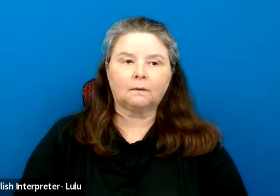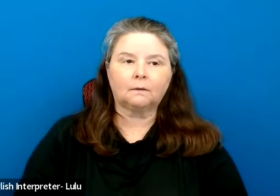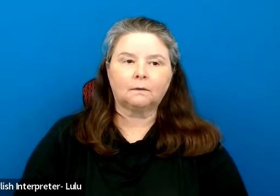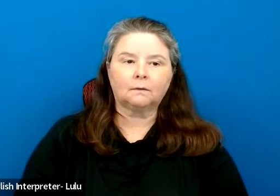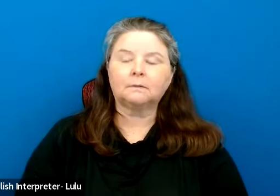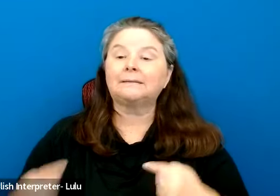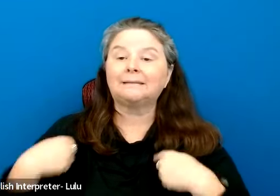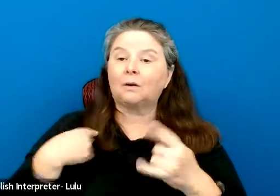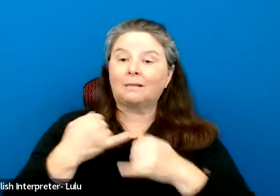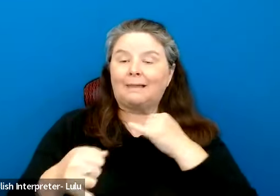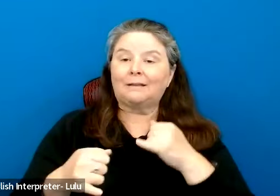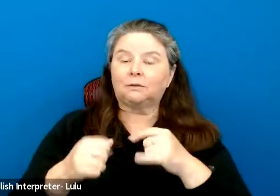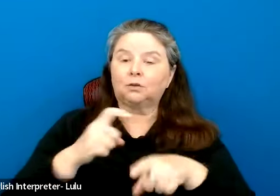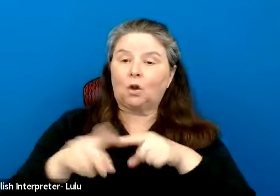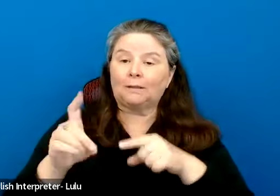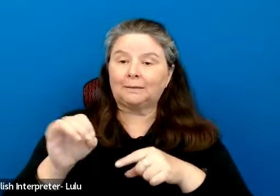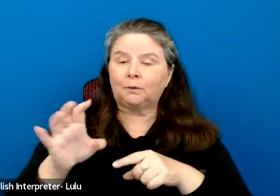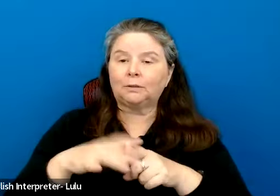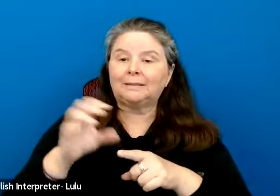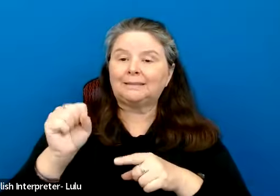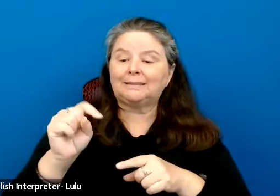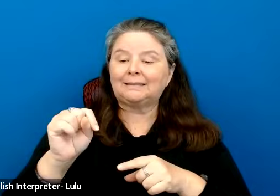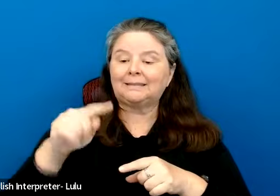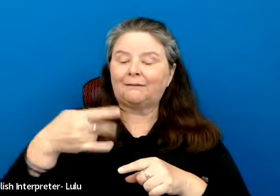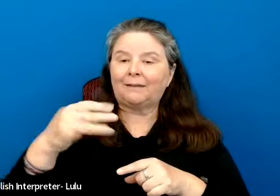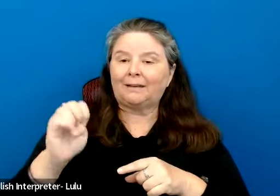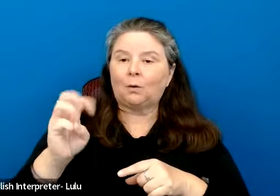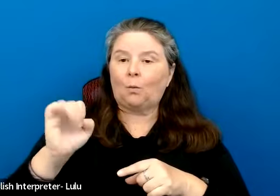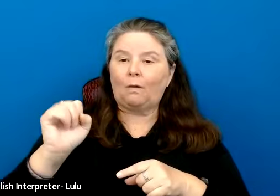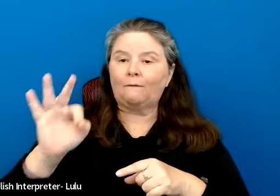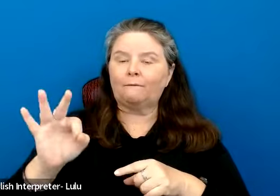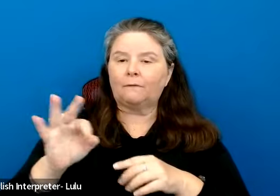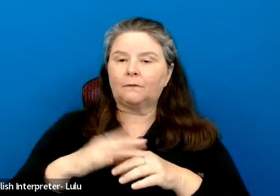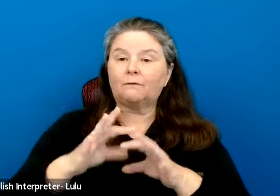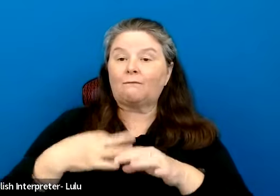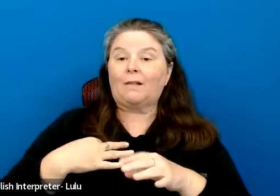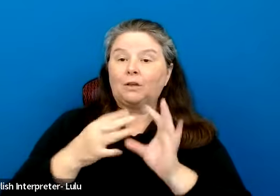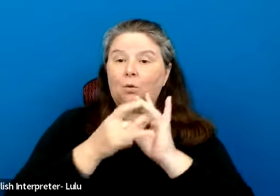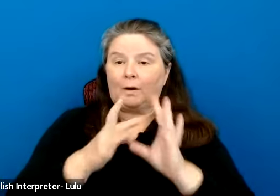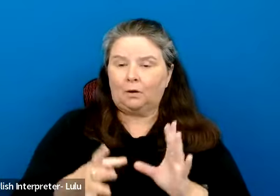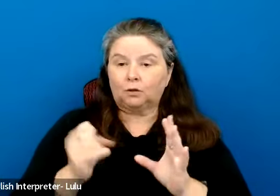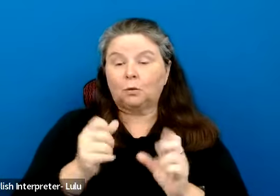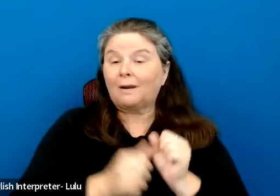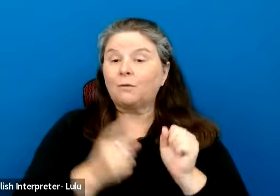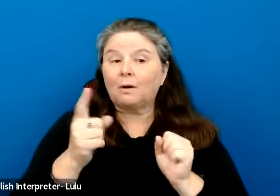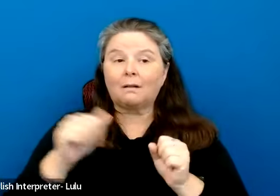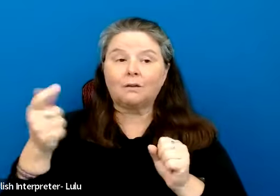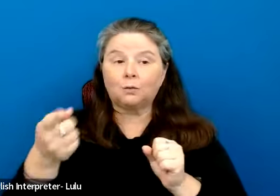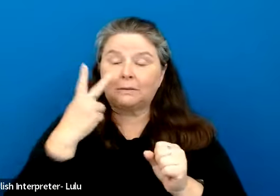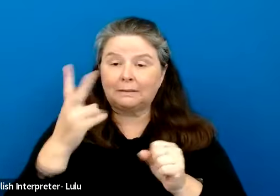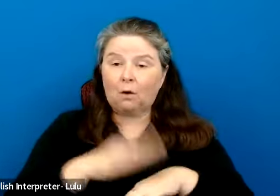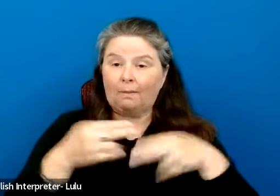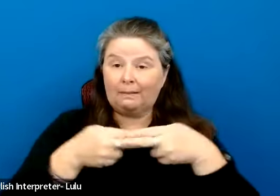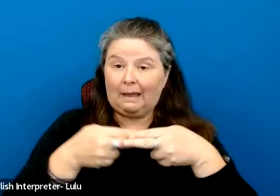call in September is Steffi Wolf, who is our volunteer coordinator. So everybody else that you see on the